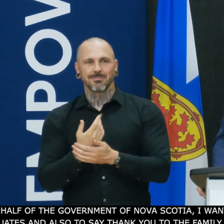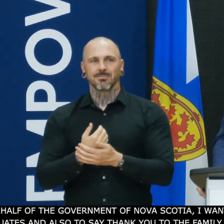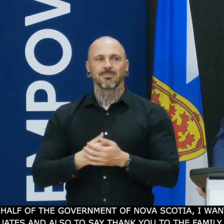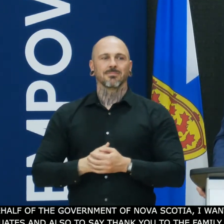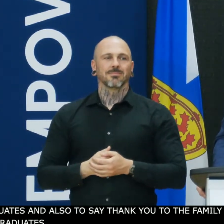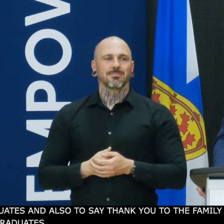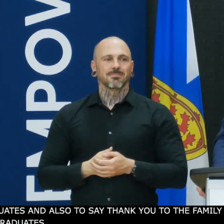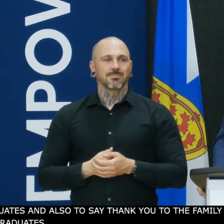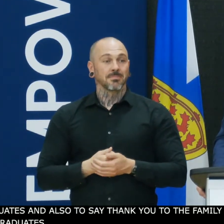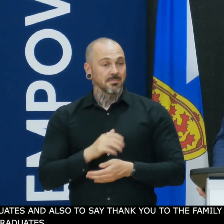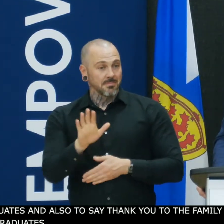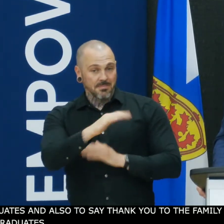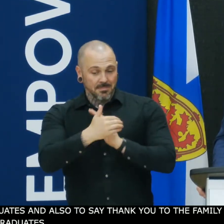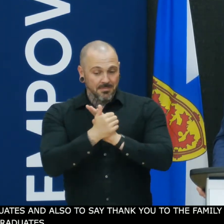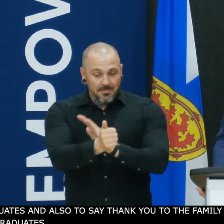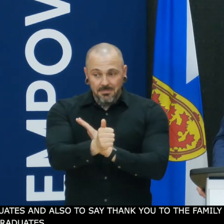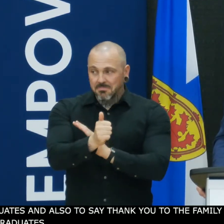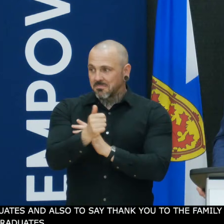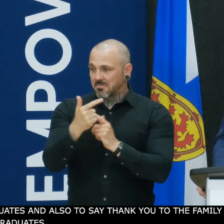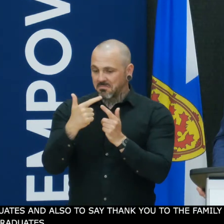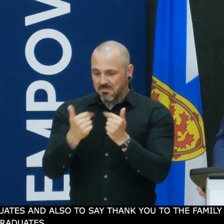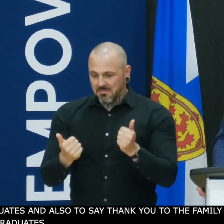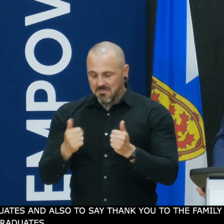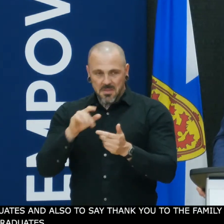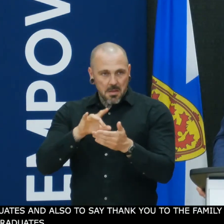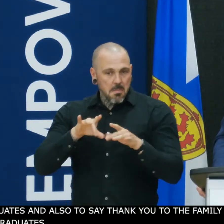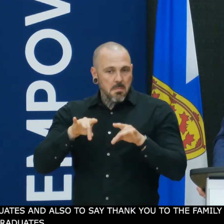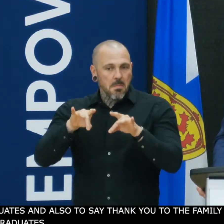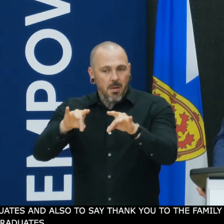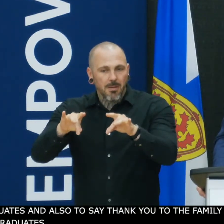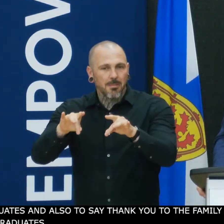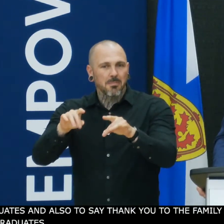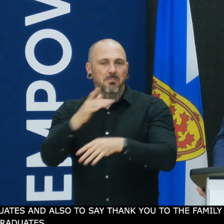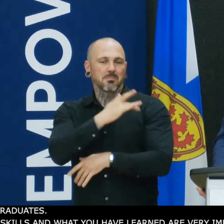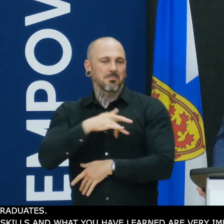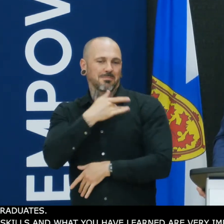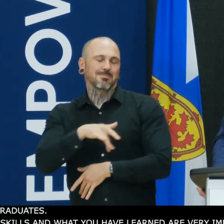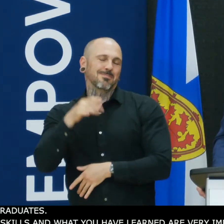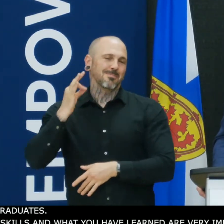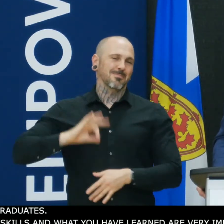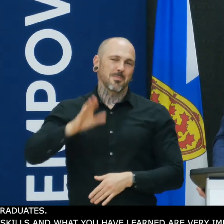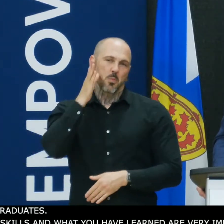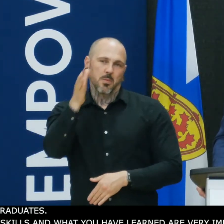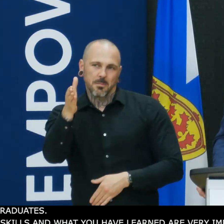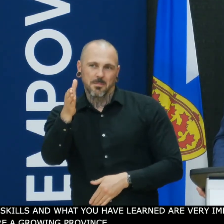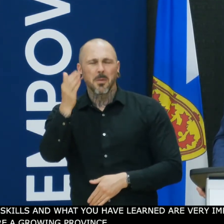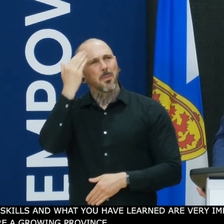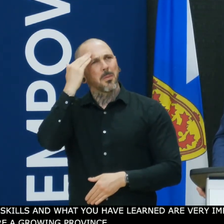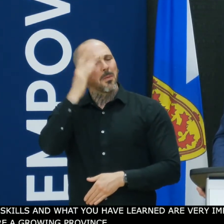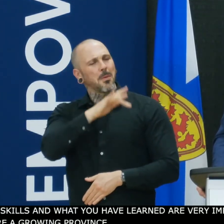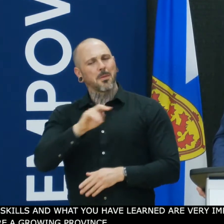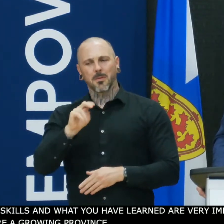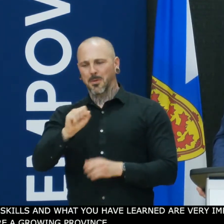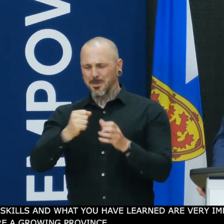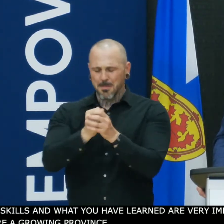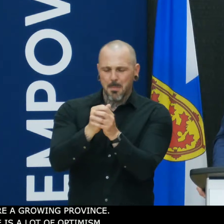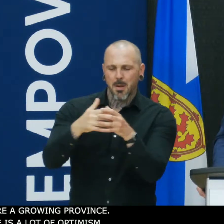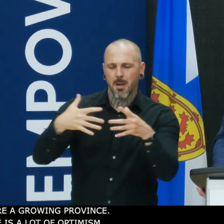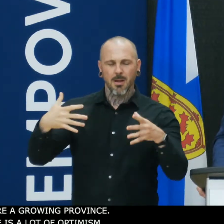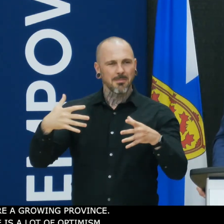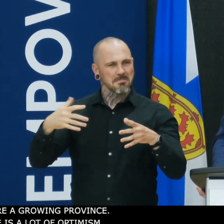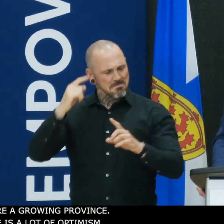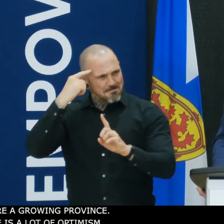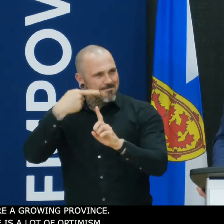what you've learned are very important to our province. We're a growing province. There's a lot of optimism. We hope that you stay in Nova